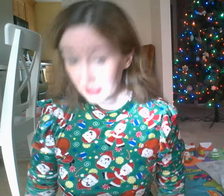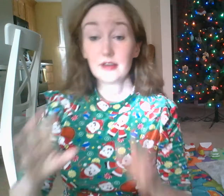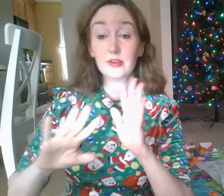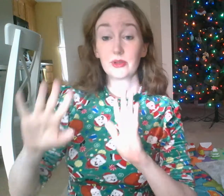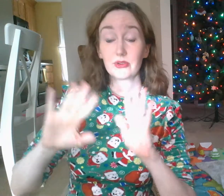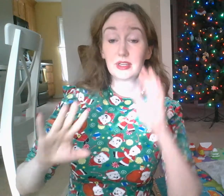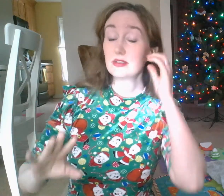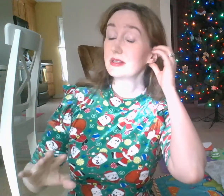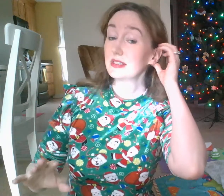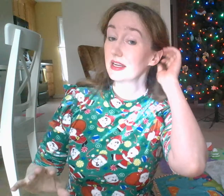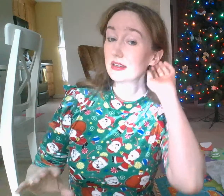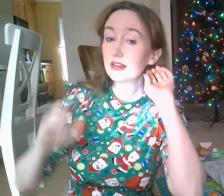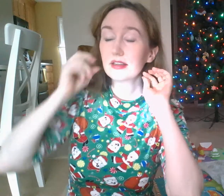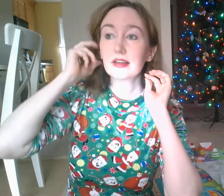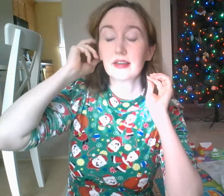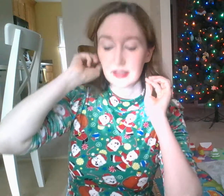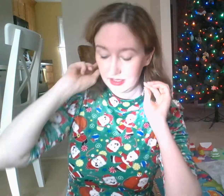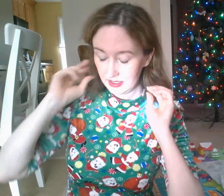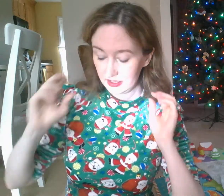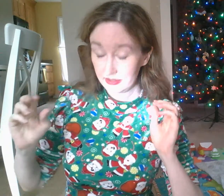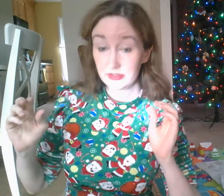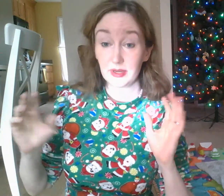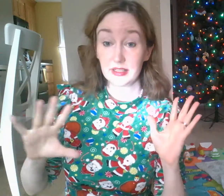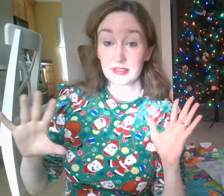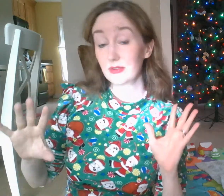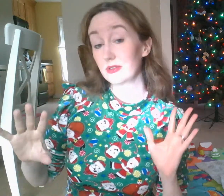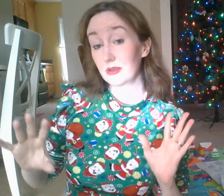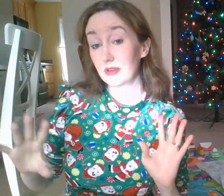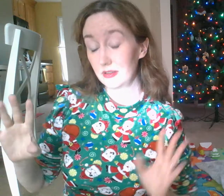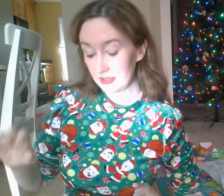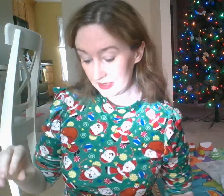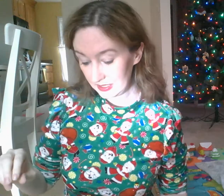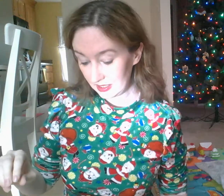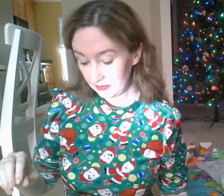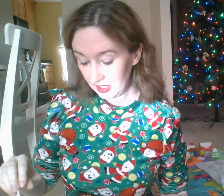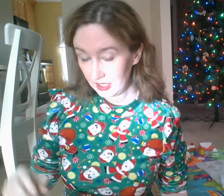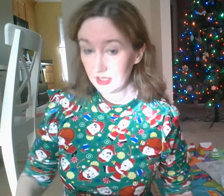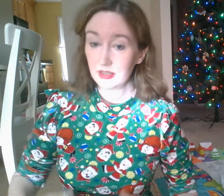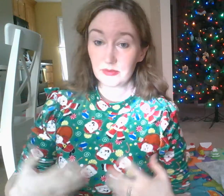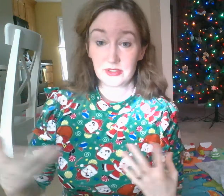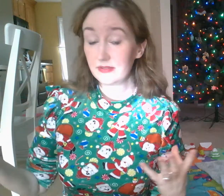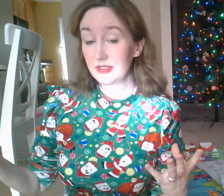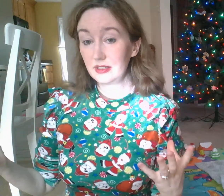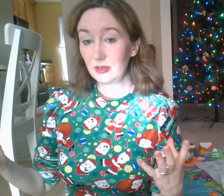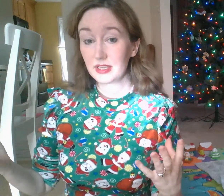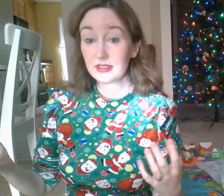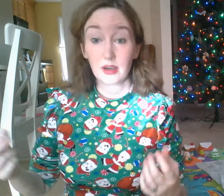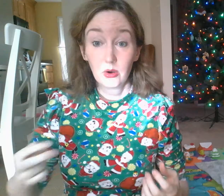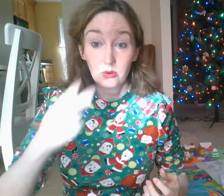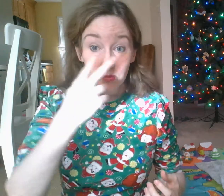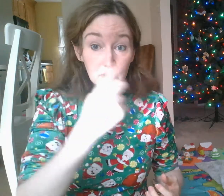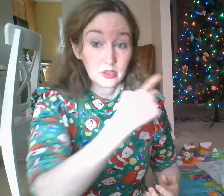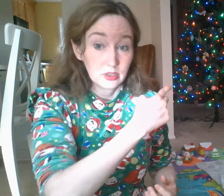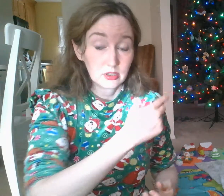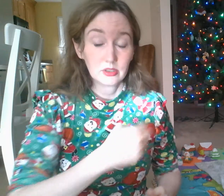A few other things you could say to Alex if you saw her around Christmas time. When she was visiting, you might say, oh, look